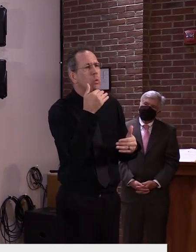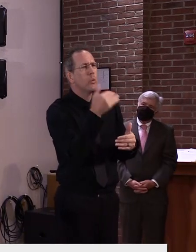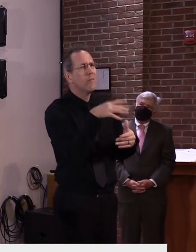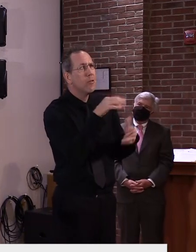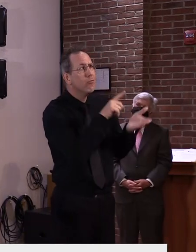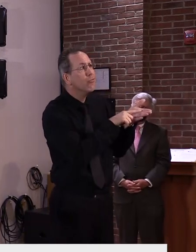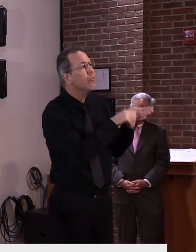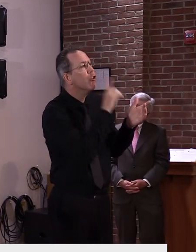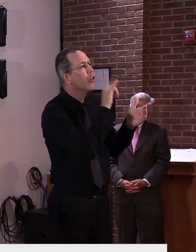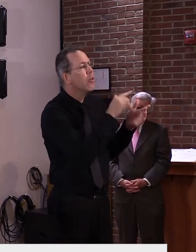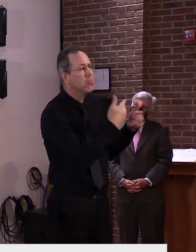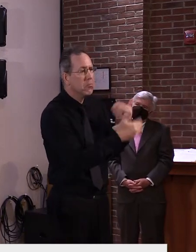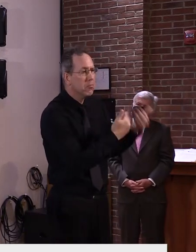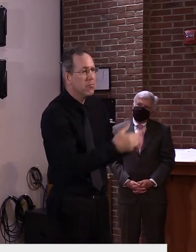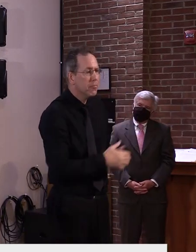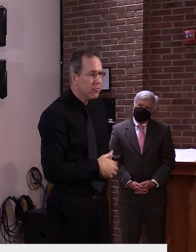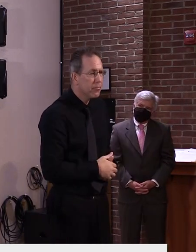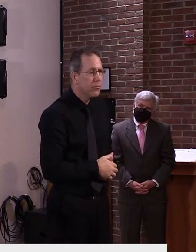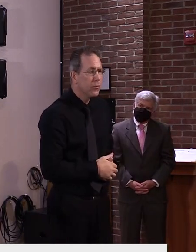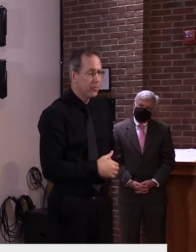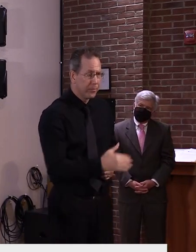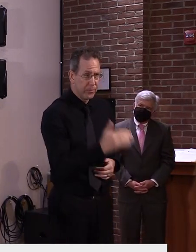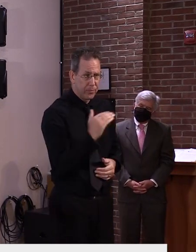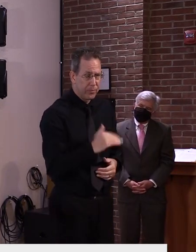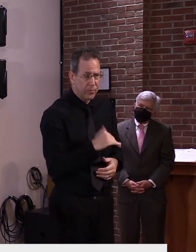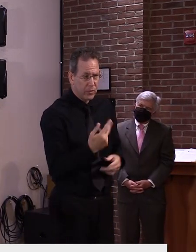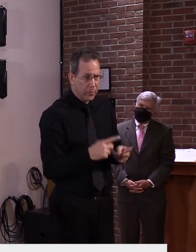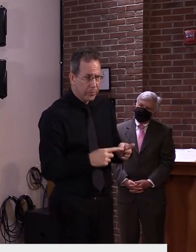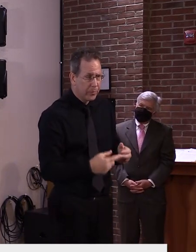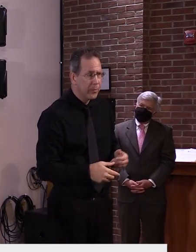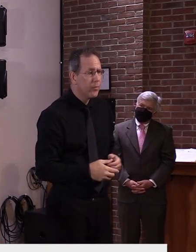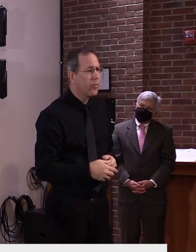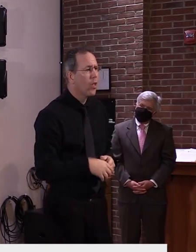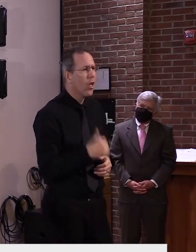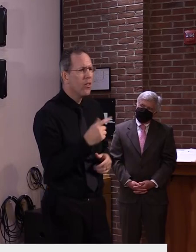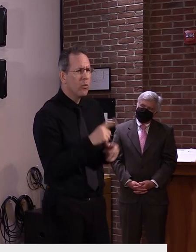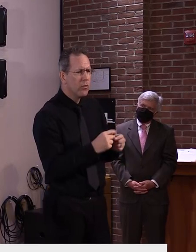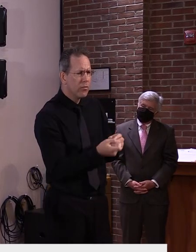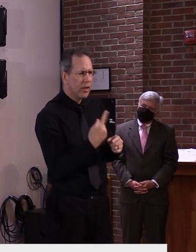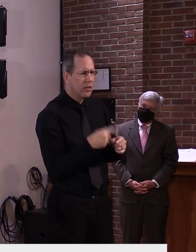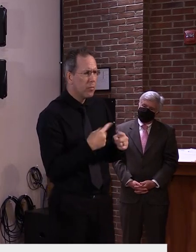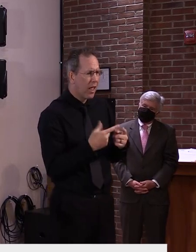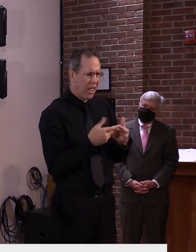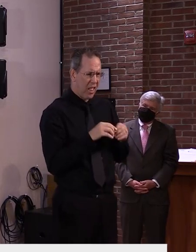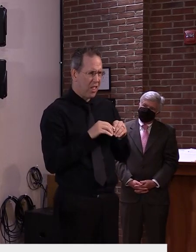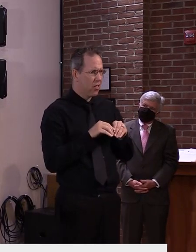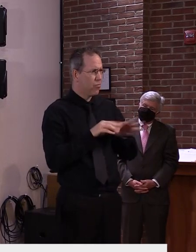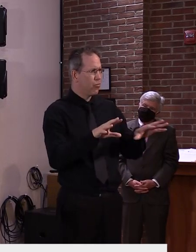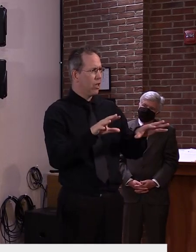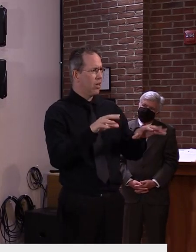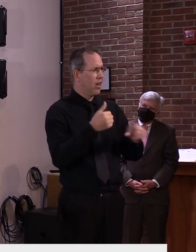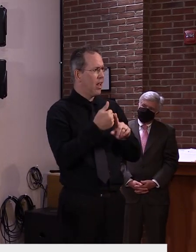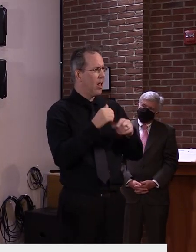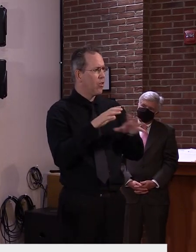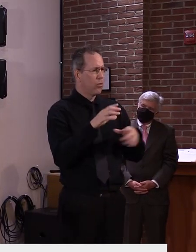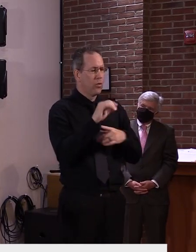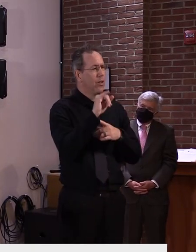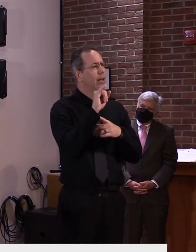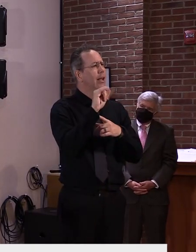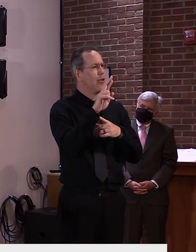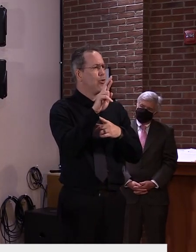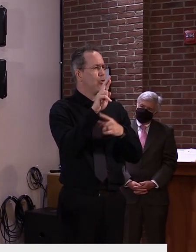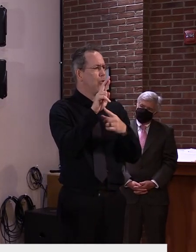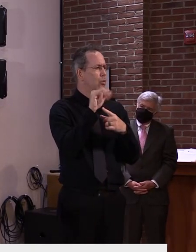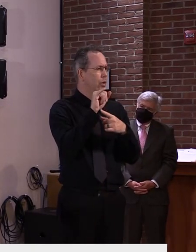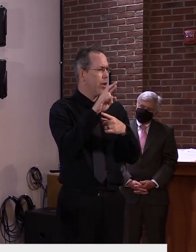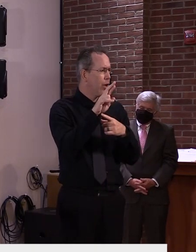infect somebody else, you know, it's in the air, so whether it got there through a droplet, through an aerosol, or what have